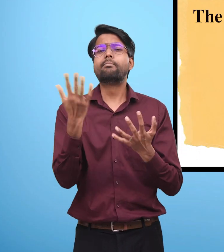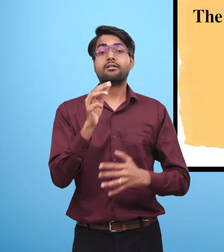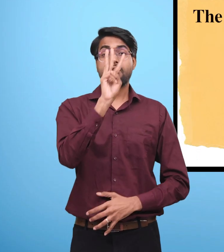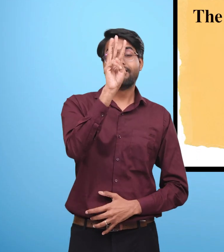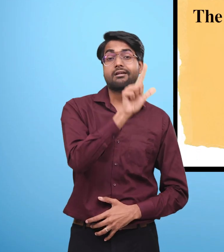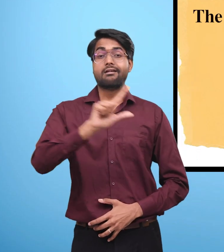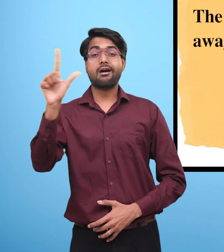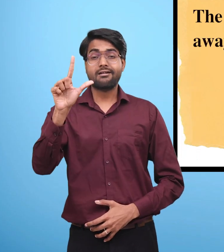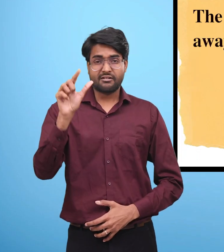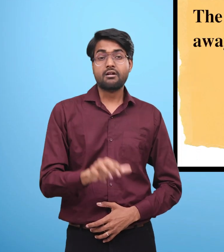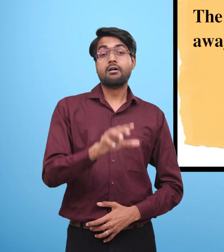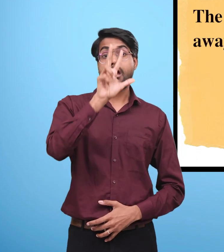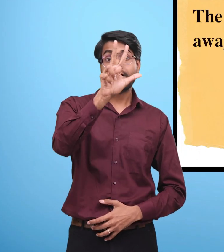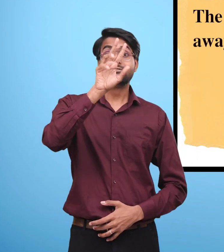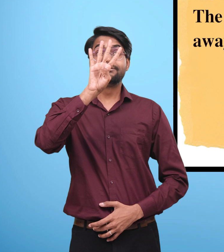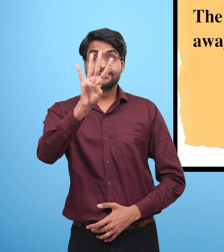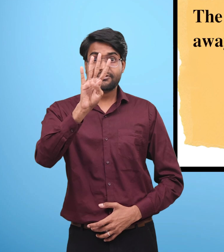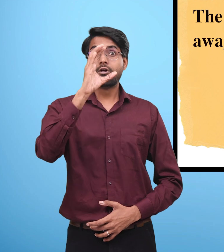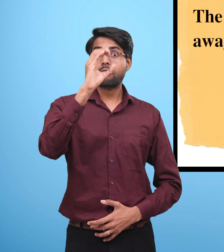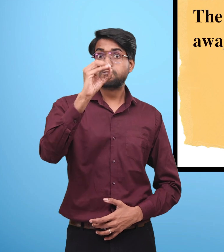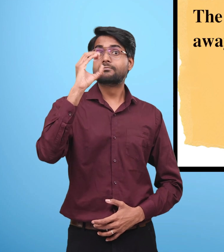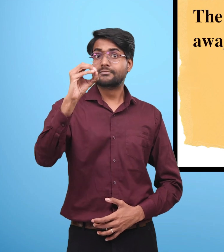384,000 kilometers away from the Earth.